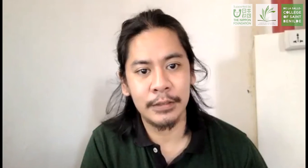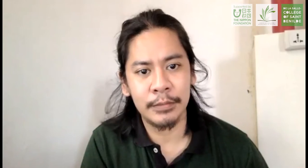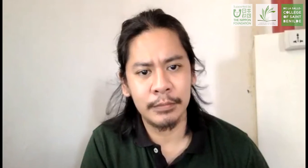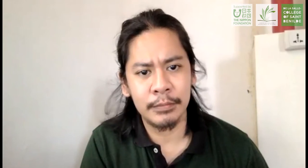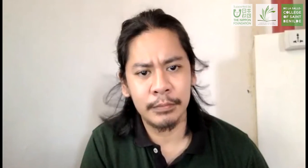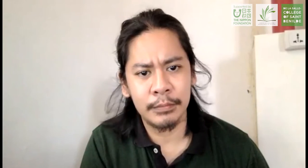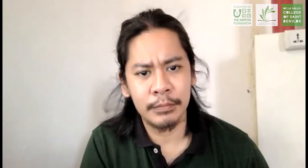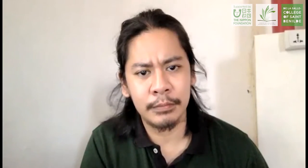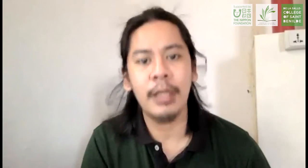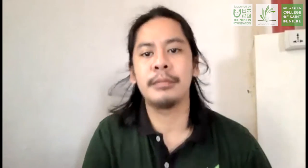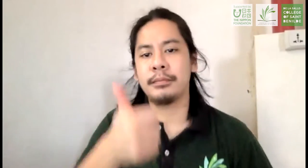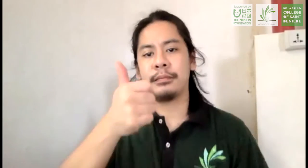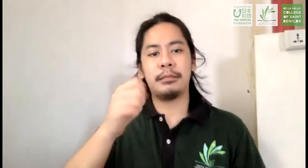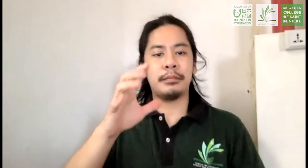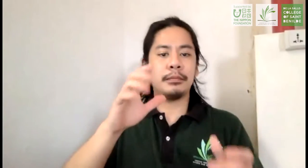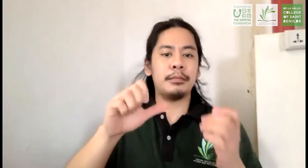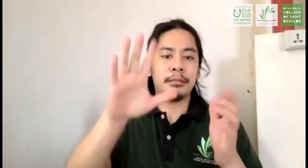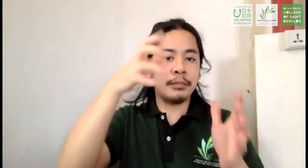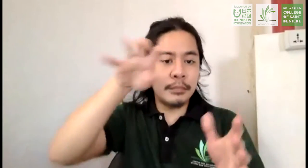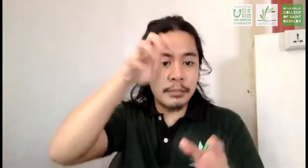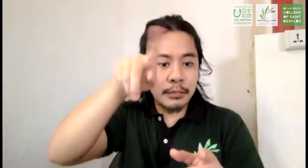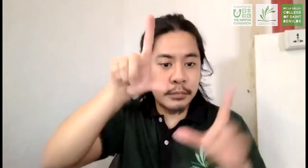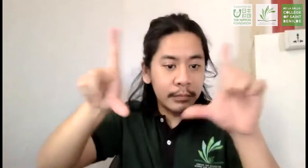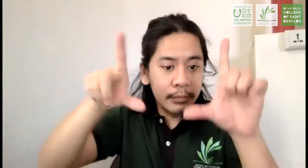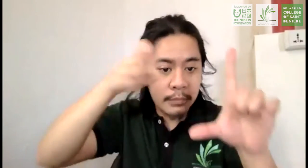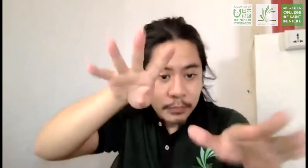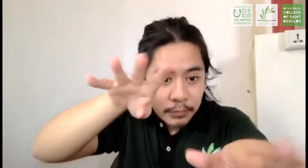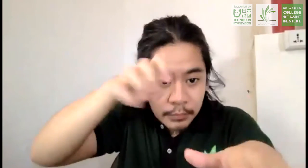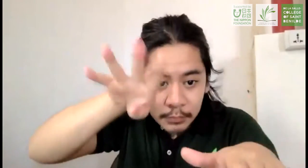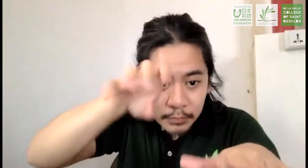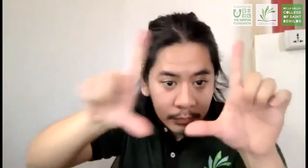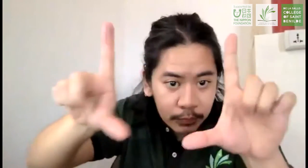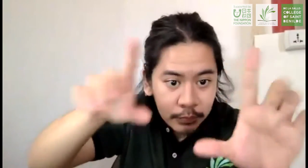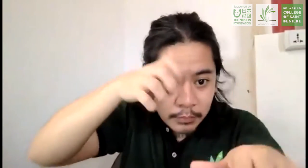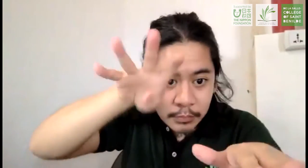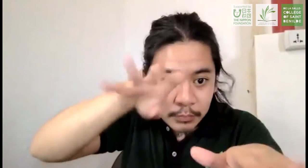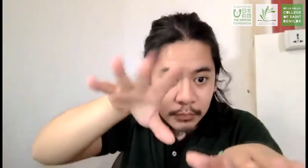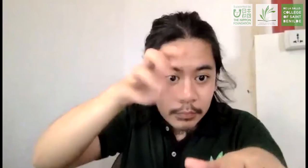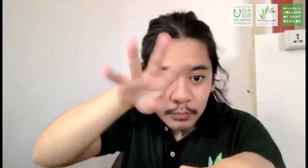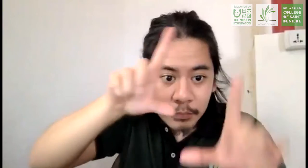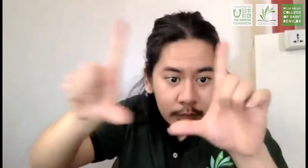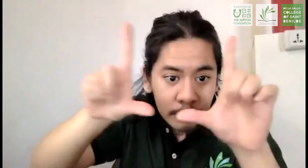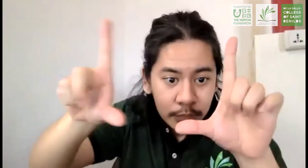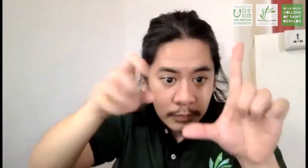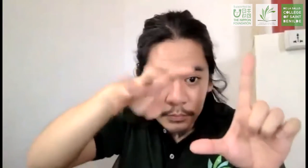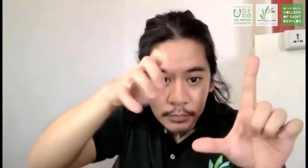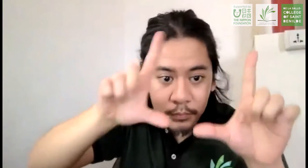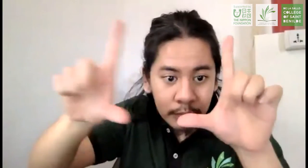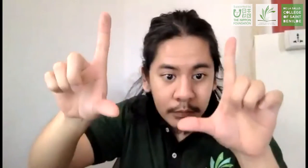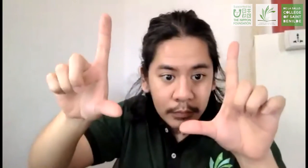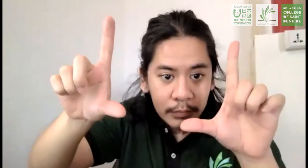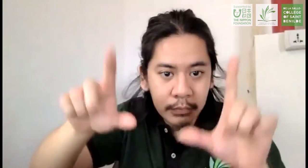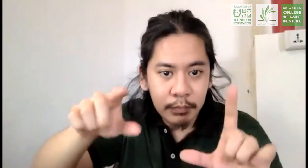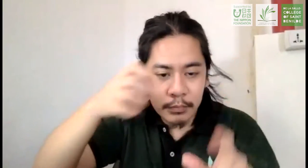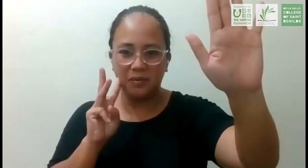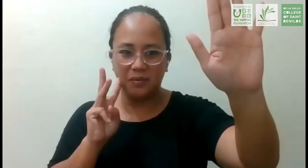So maybe give Nat lesson 1, maybe give Nat and Ming lesson 1, and then give